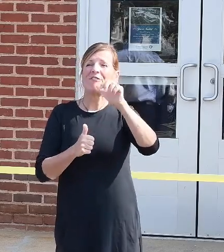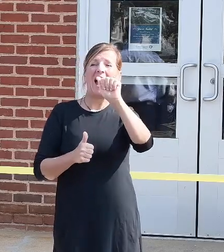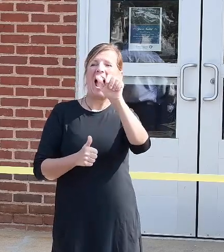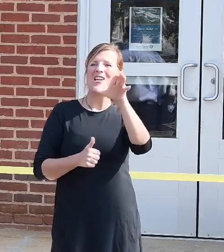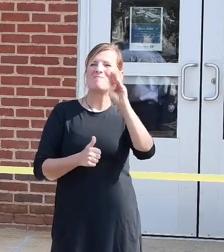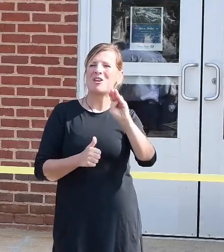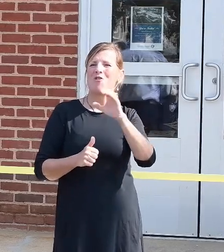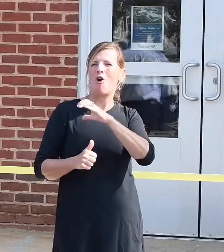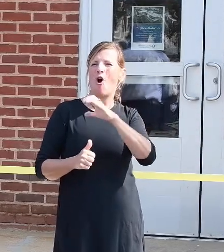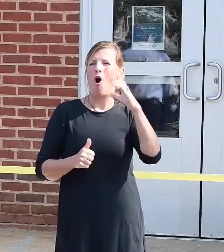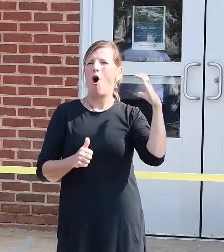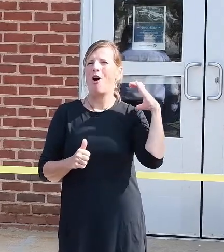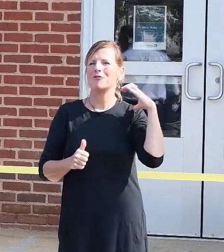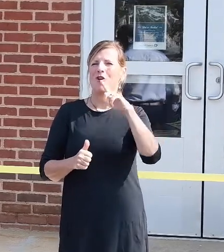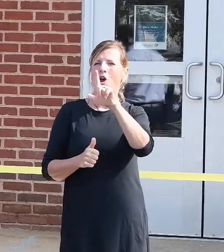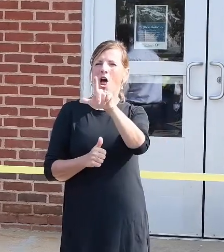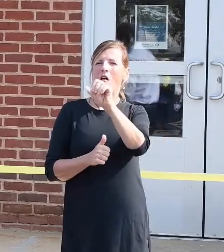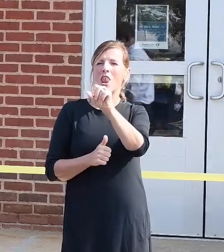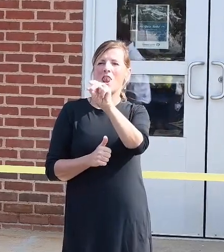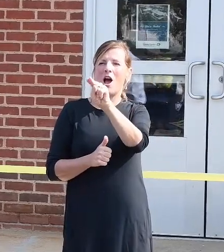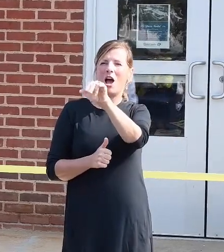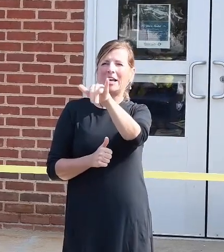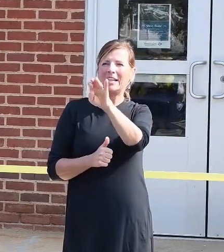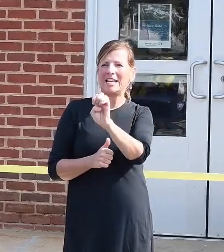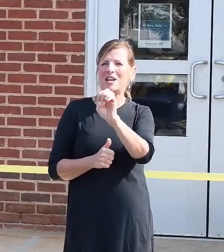Administrative Officer, Lonnie Robbins.